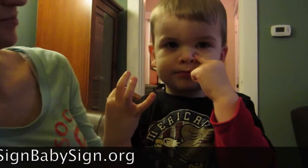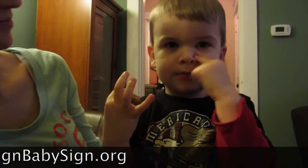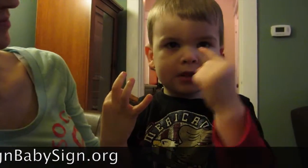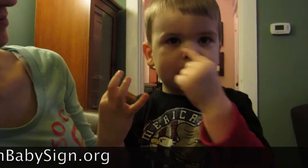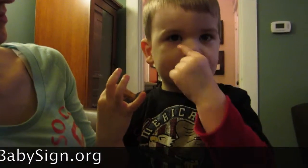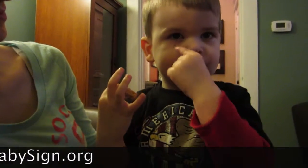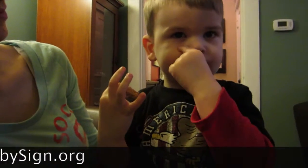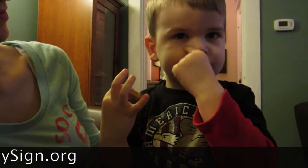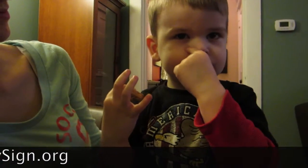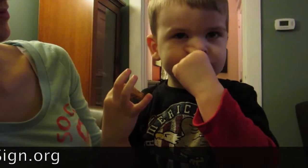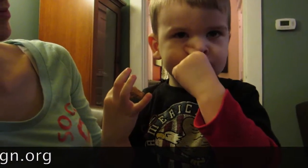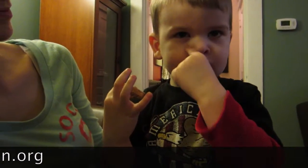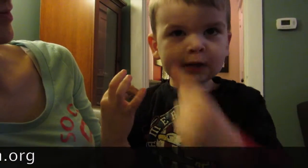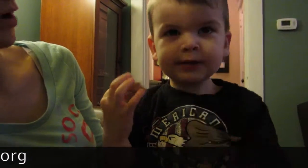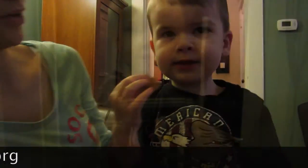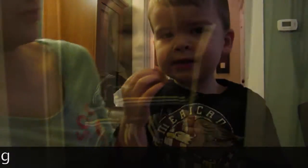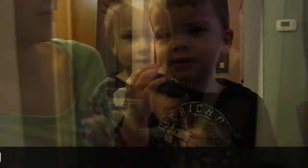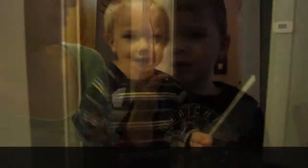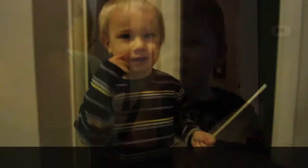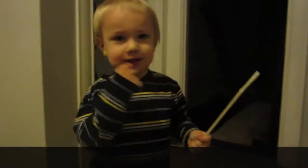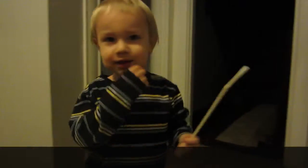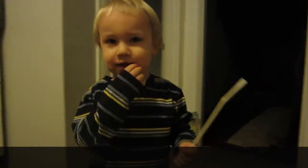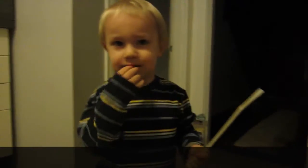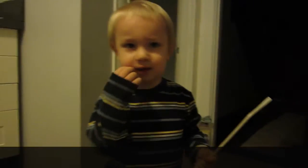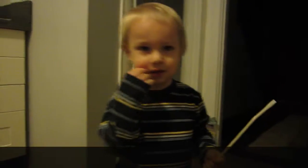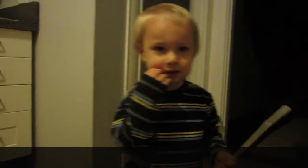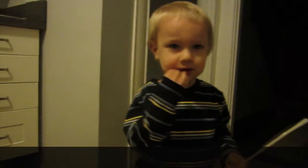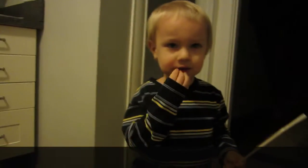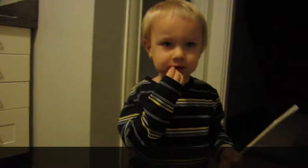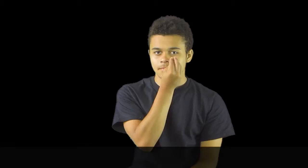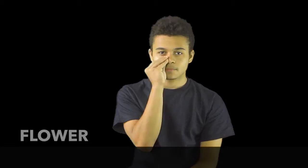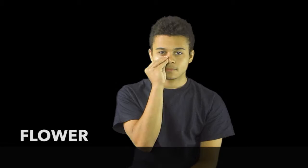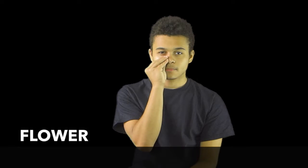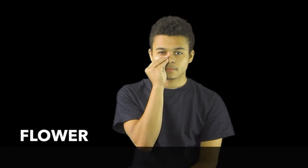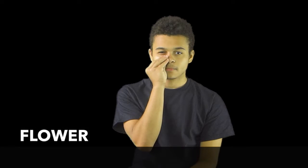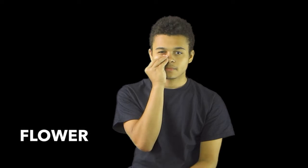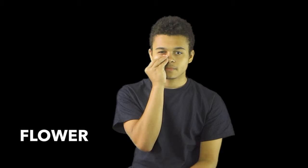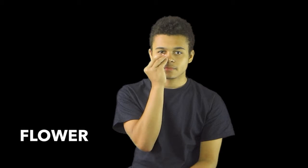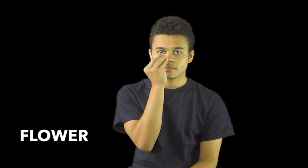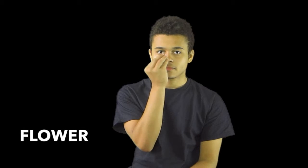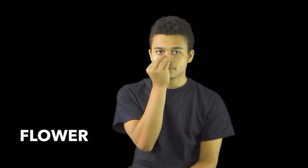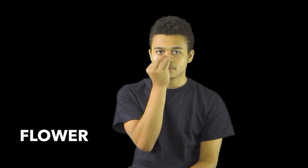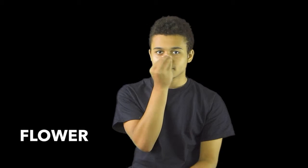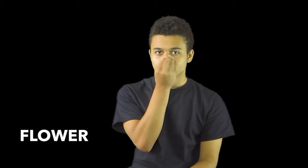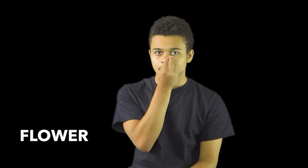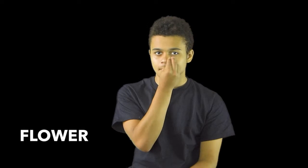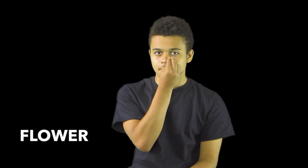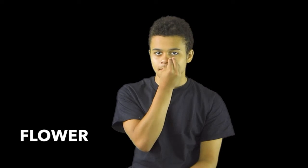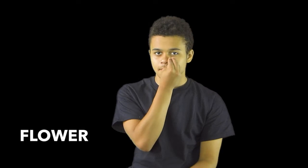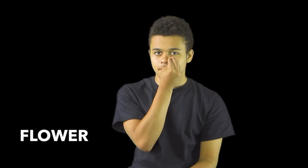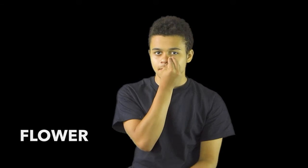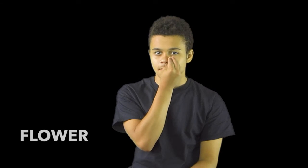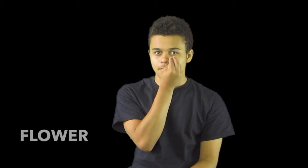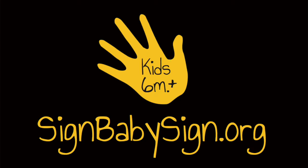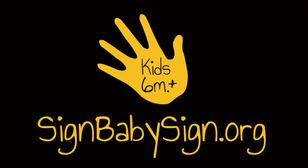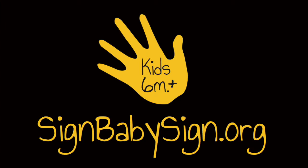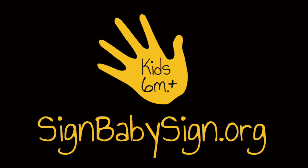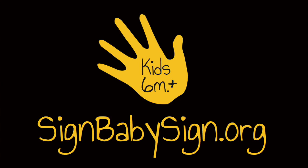Visit.imox Towline Your Foot. For more information on